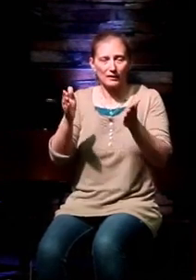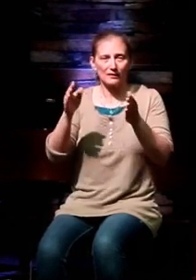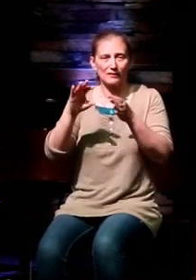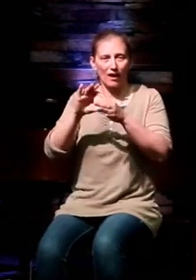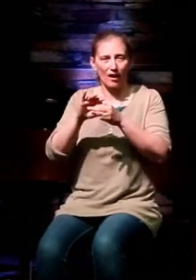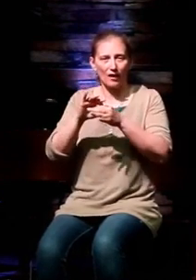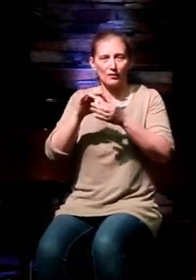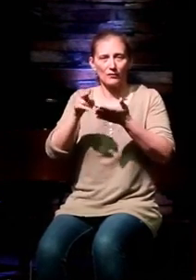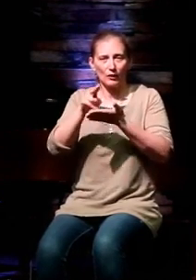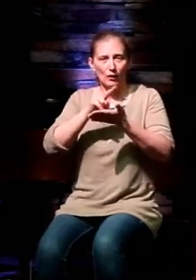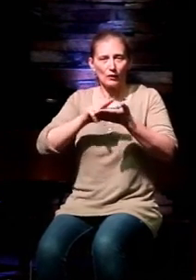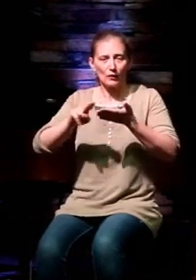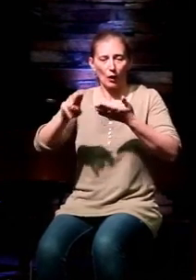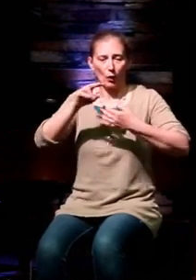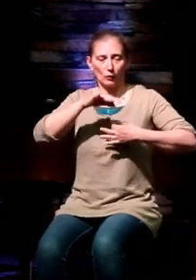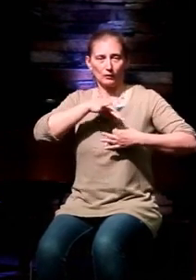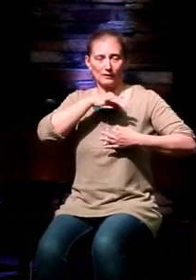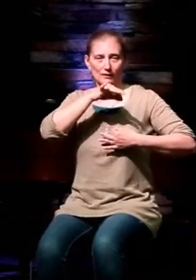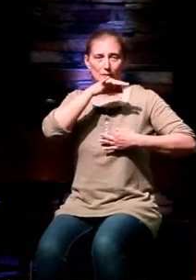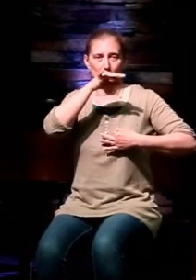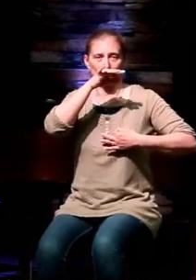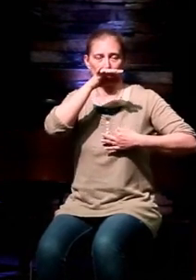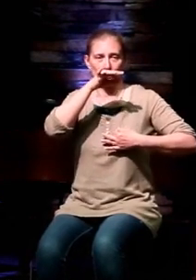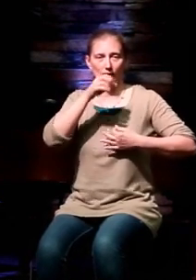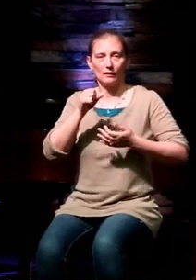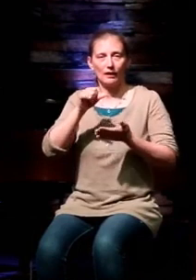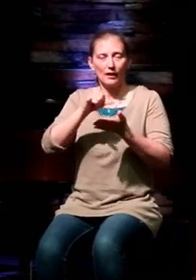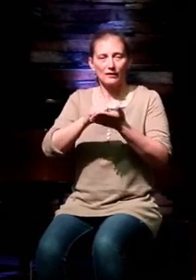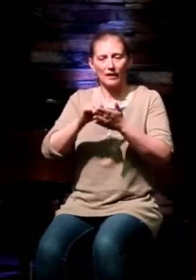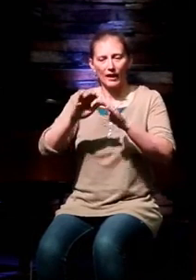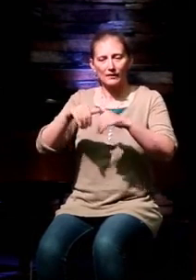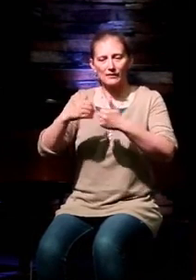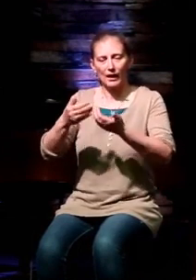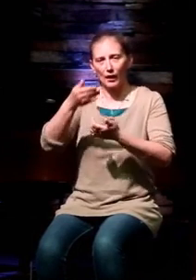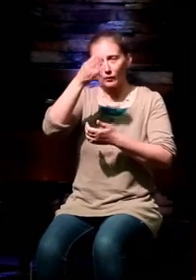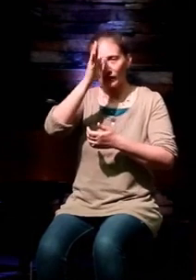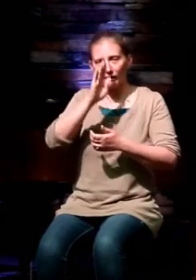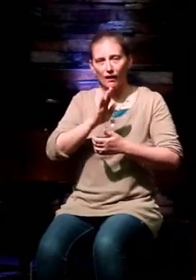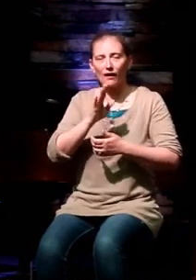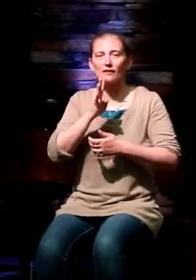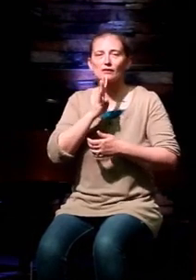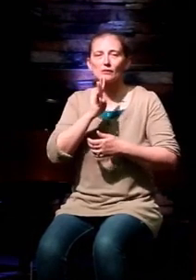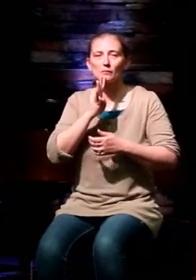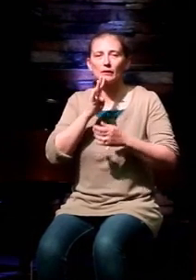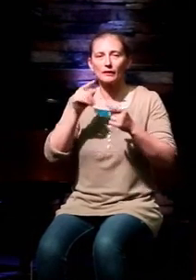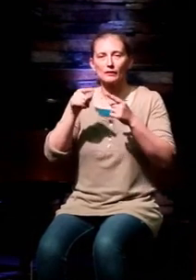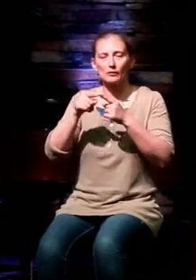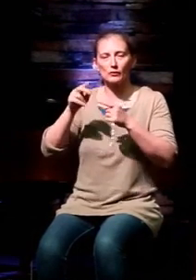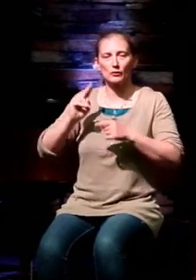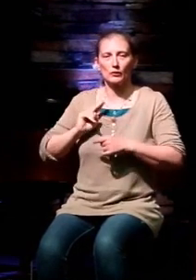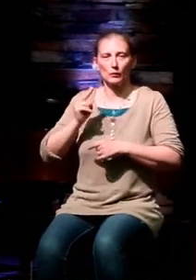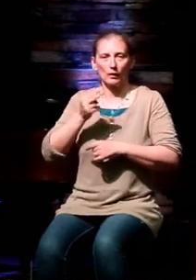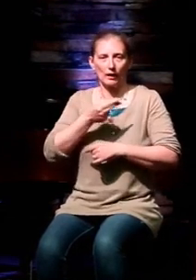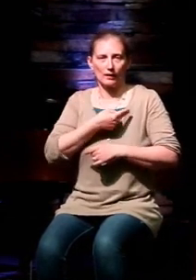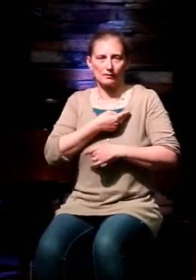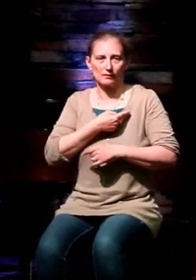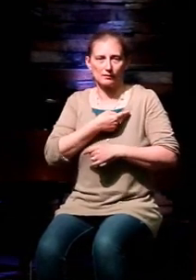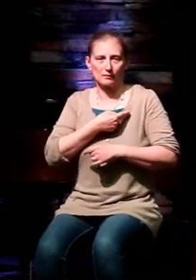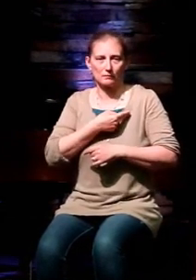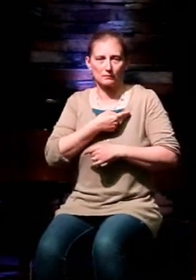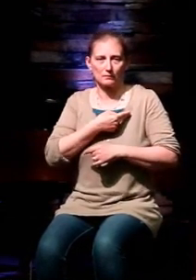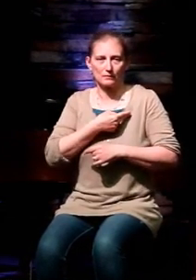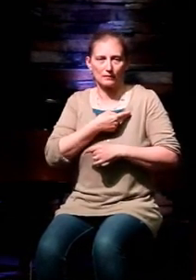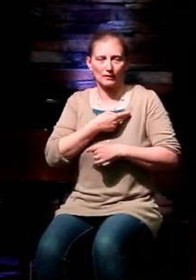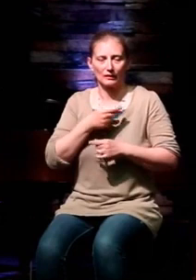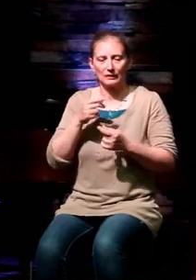these promptings or strong inclinations. And think about this. What about when you feel the Holy Spirit trying to tell